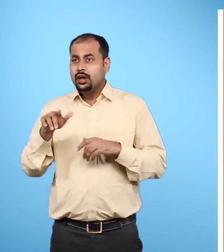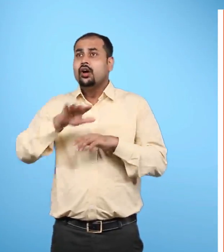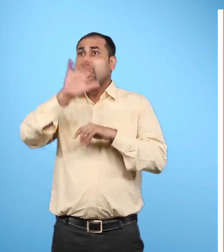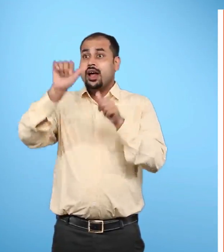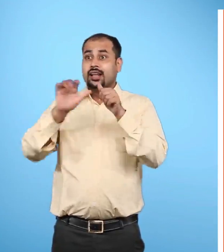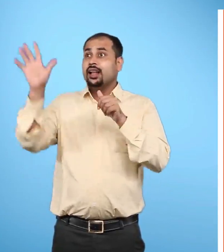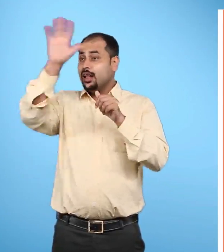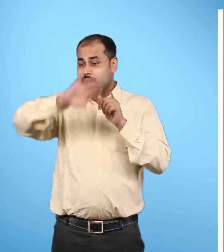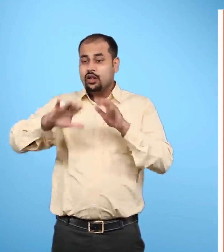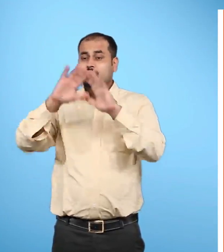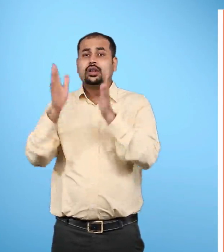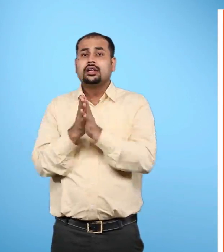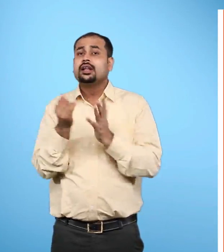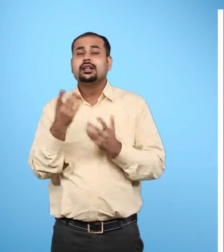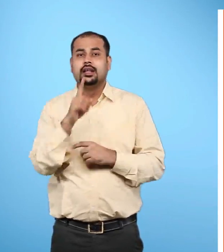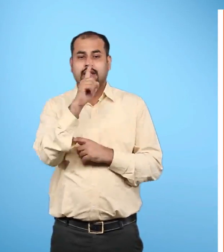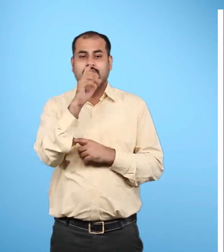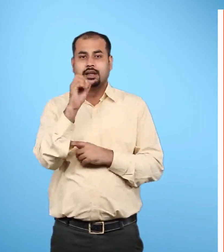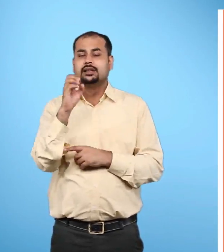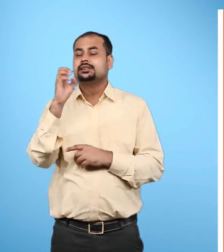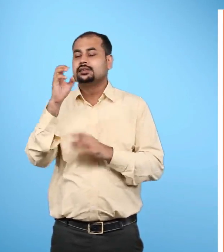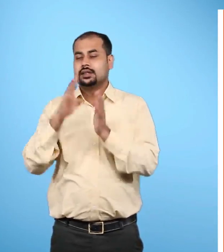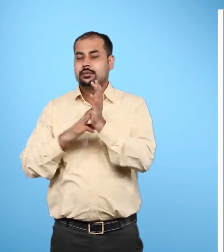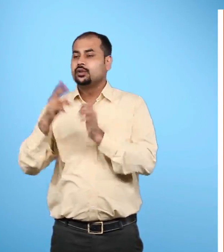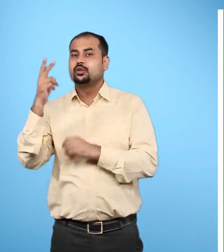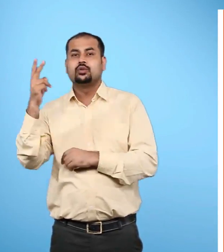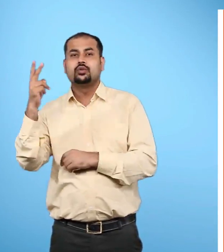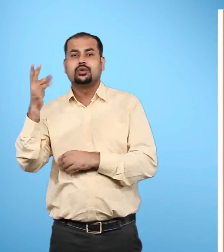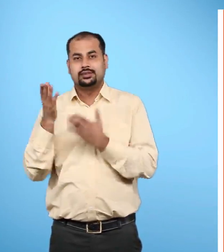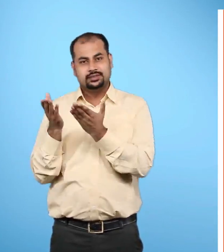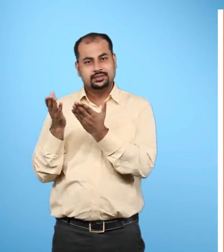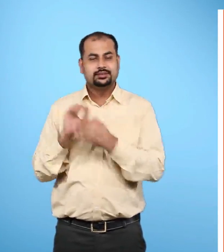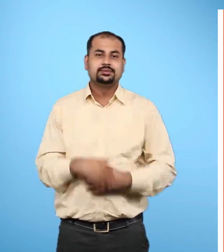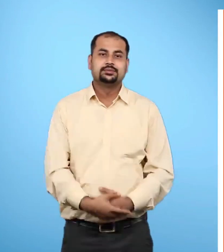So the area of my shape is 10 square centimeters.